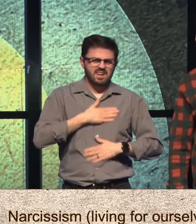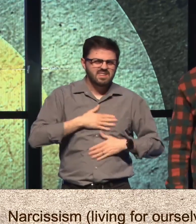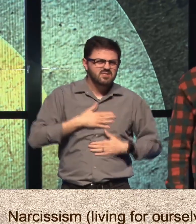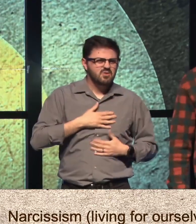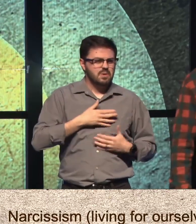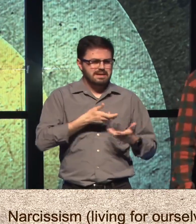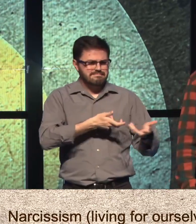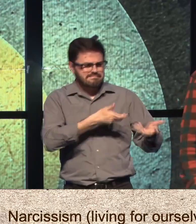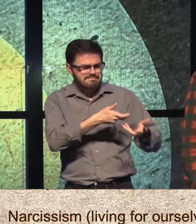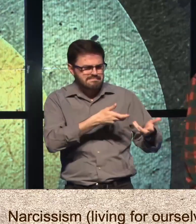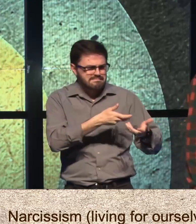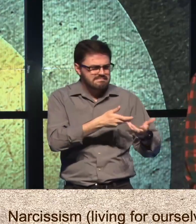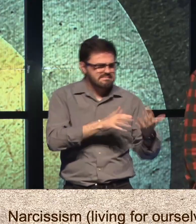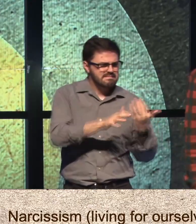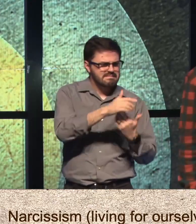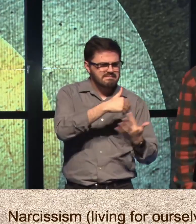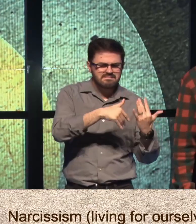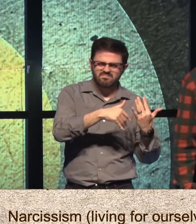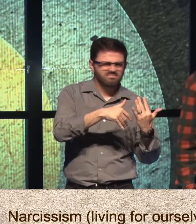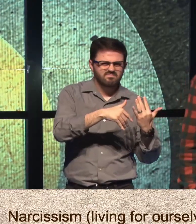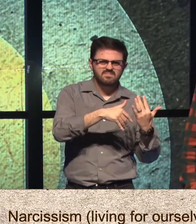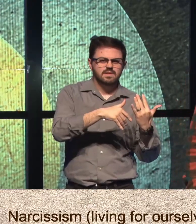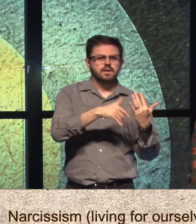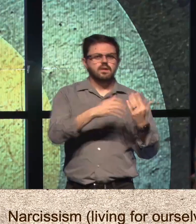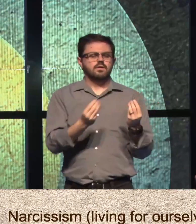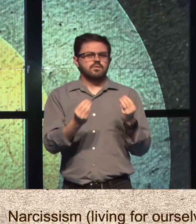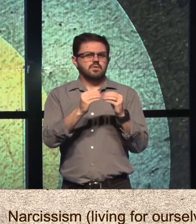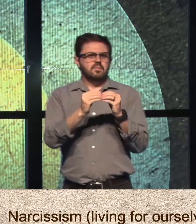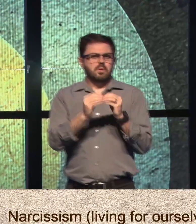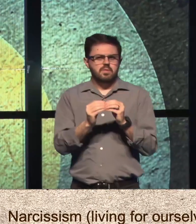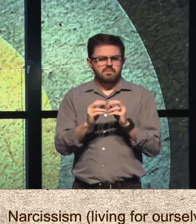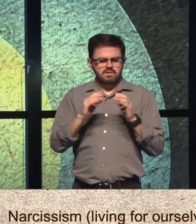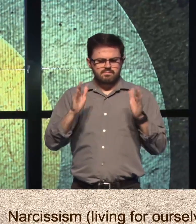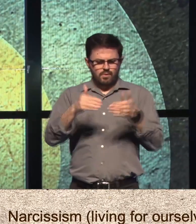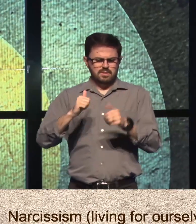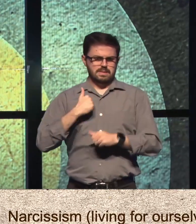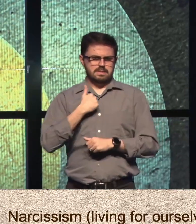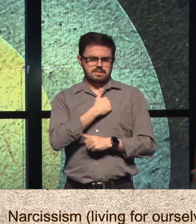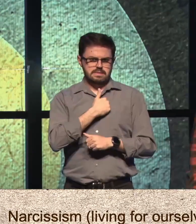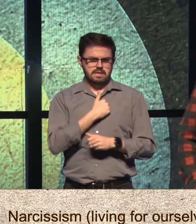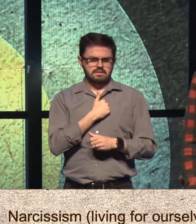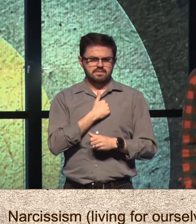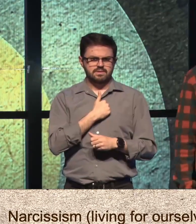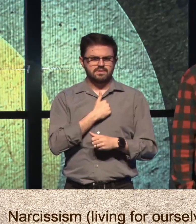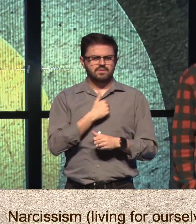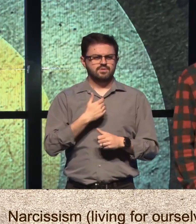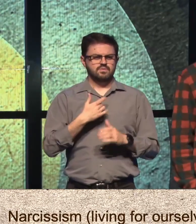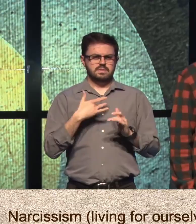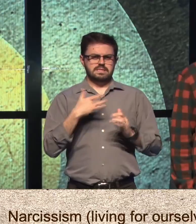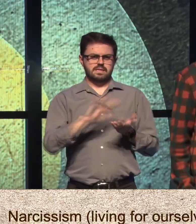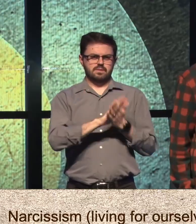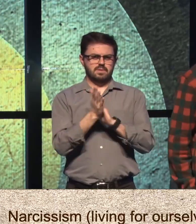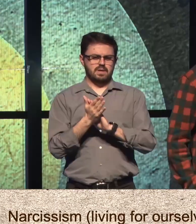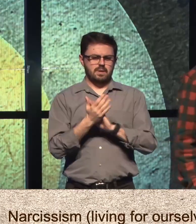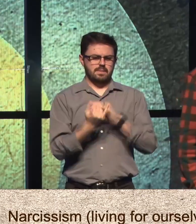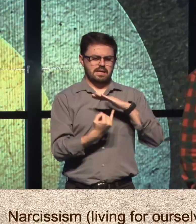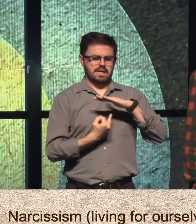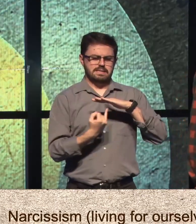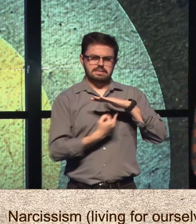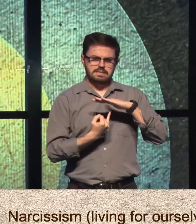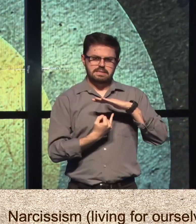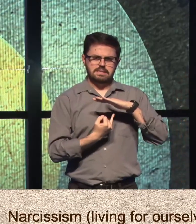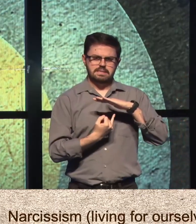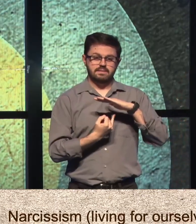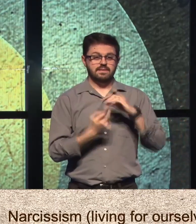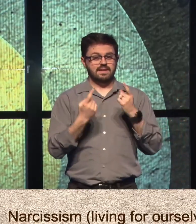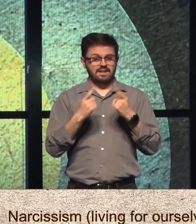focus internally on ourselves, and the more we ignore the needs of others, we tend to find ourselves isolated. And this happens in